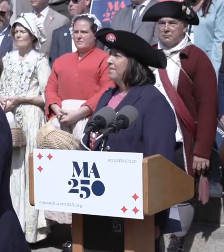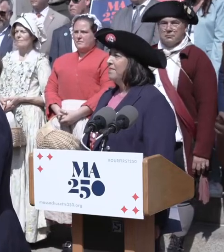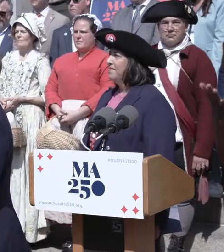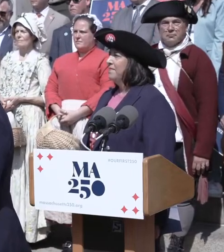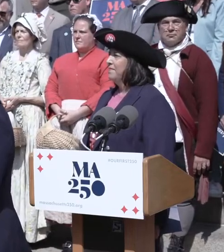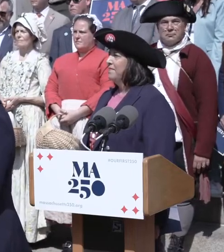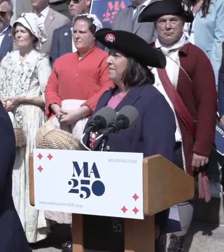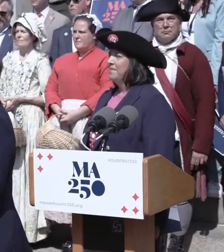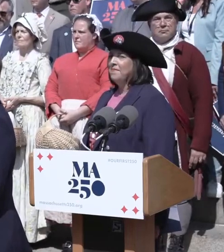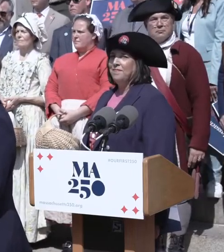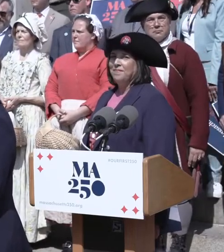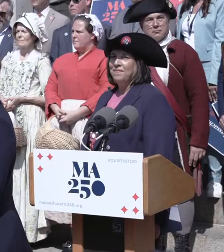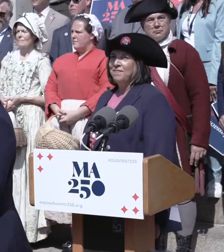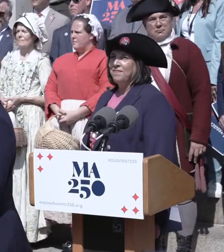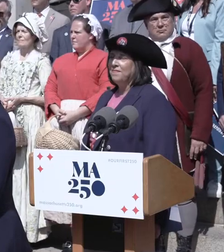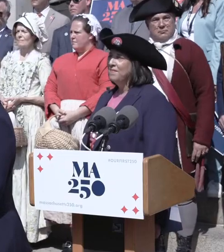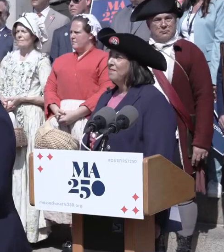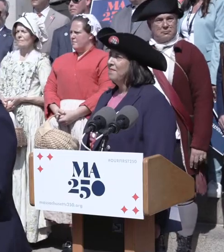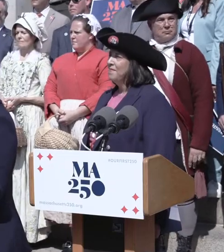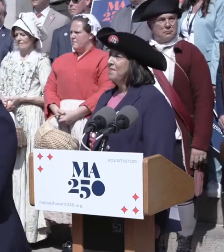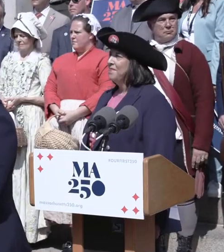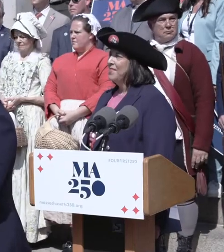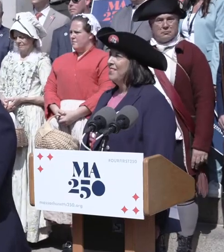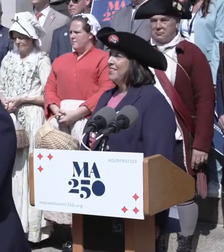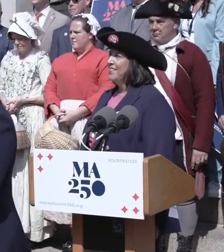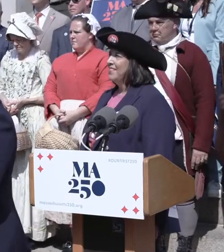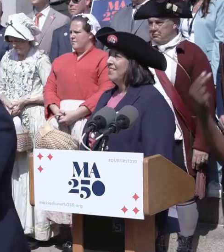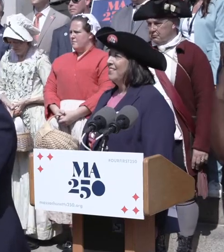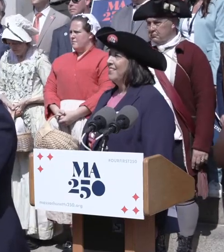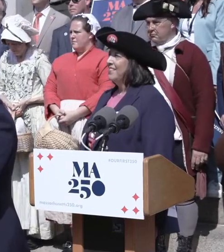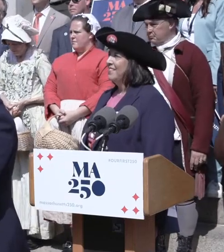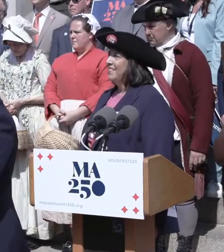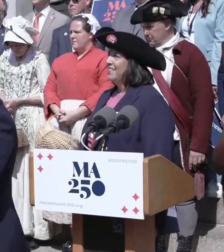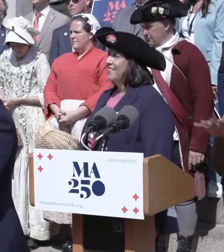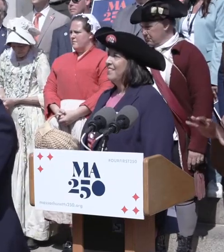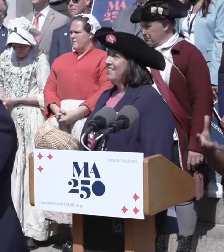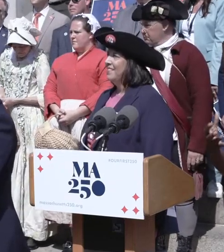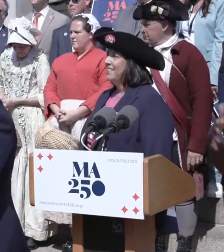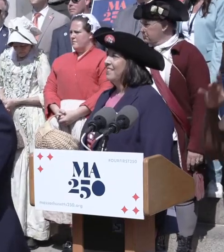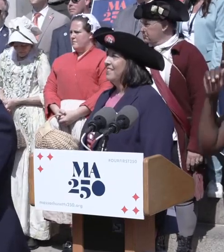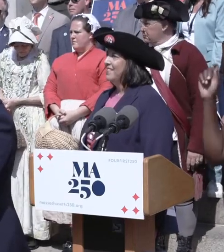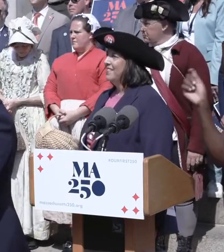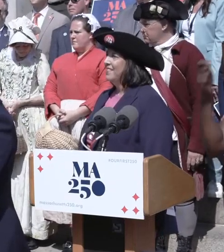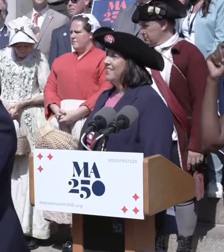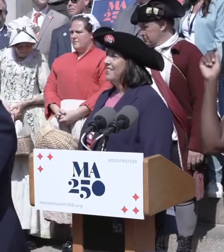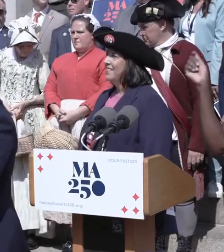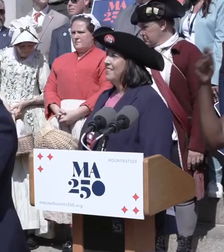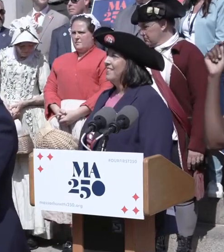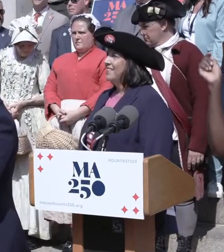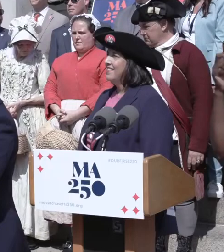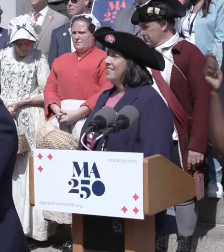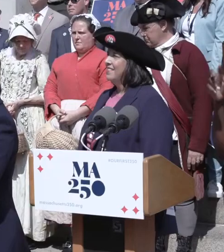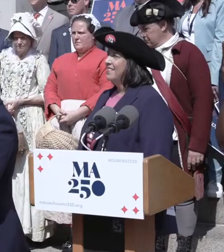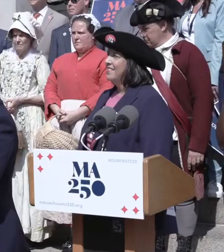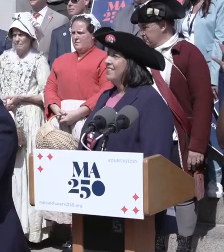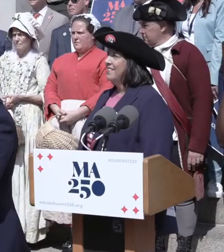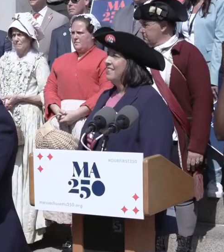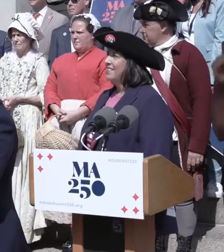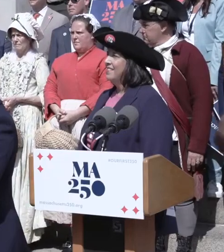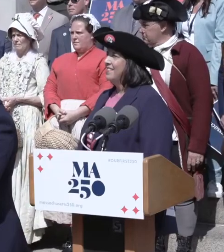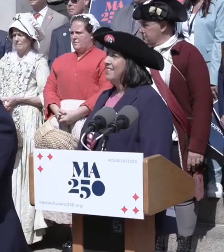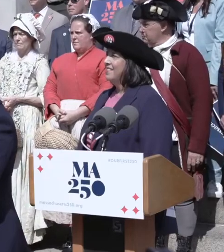to join you as we celebrate the monumental 250 years since the American